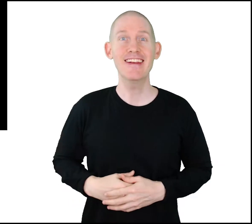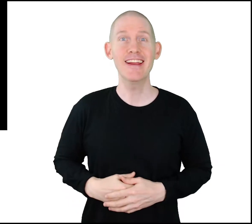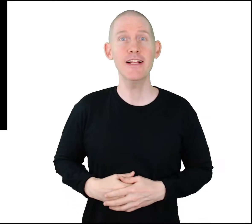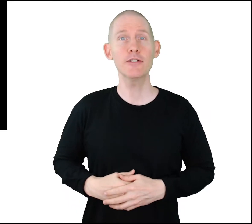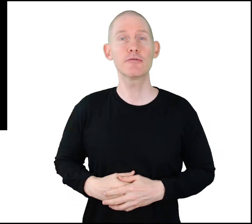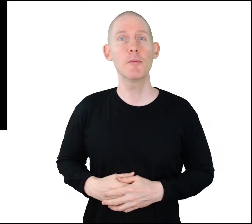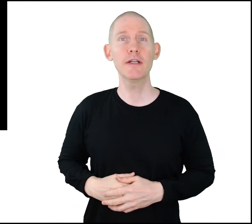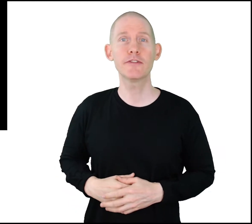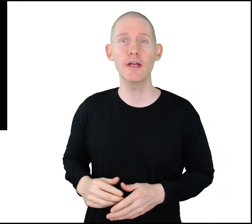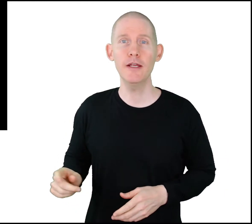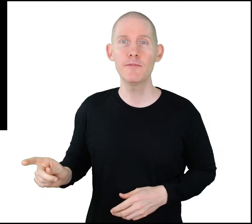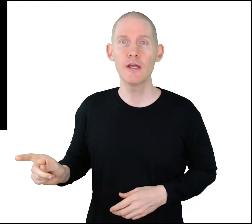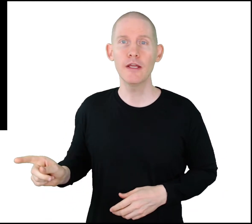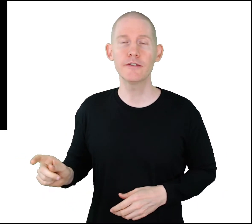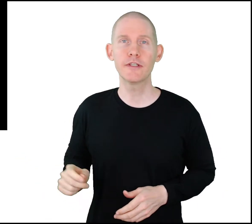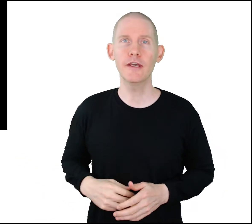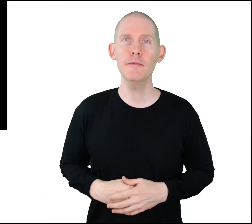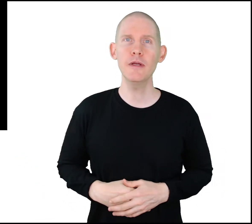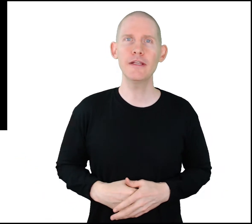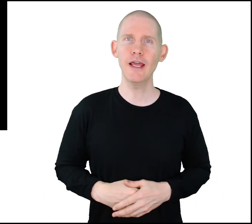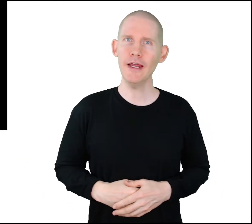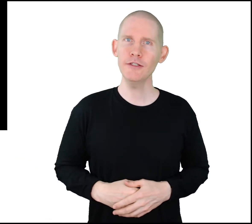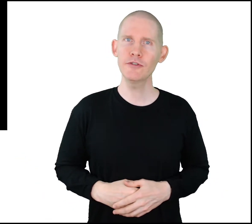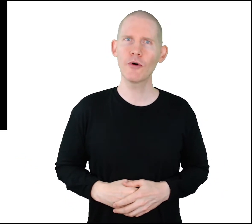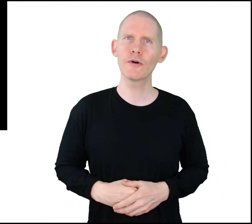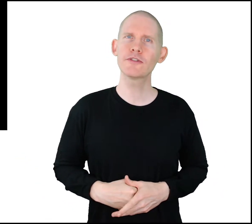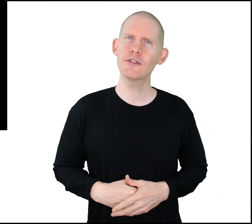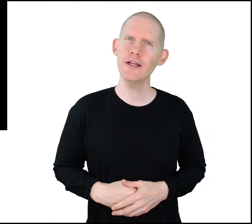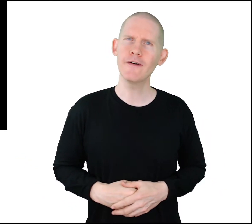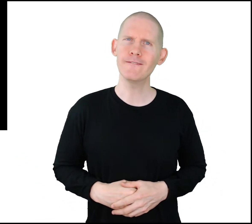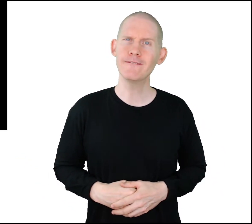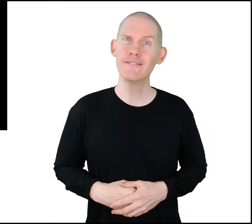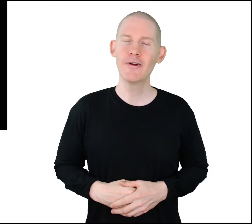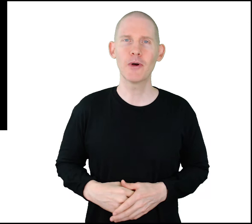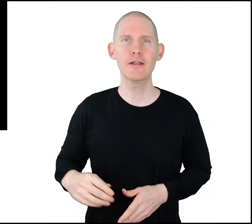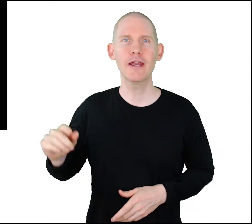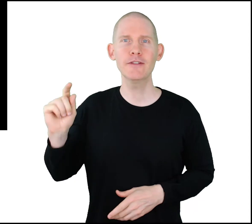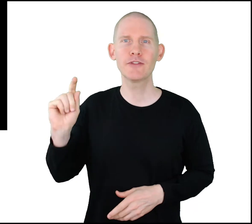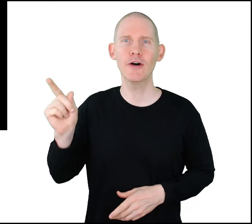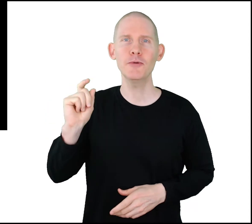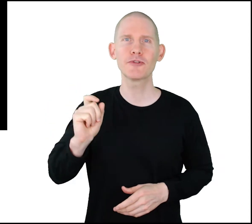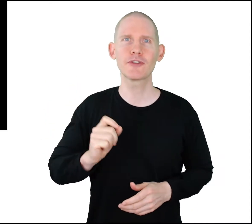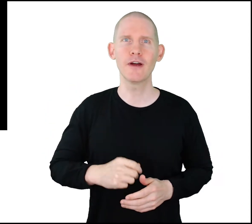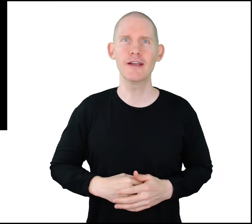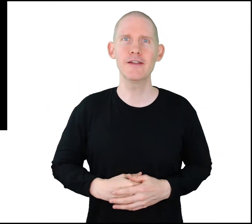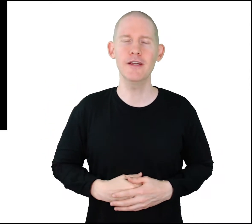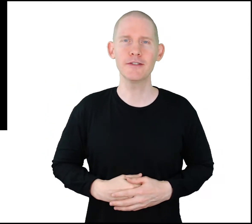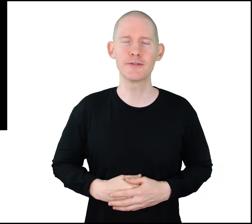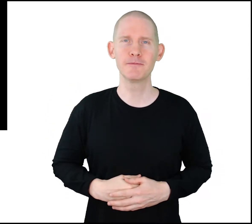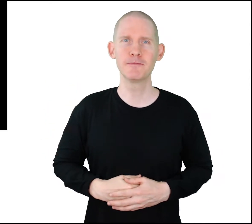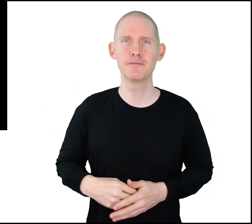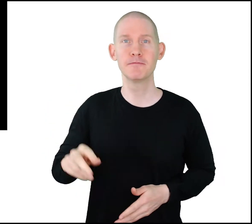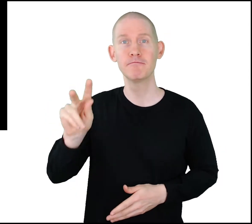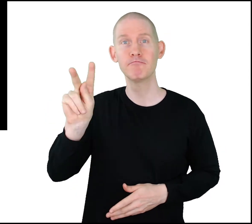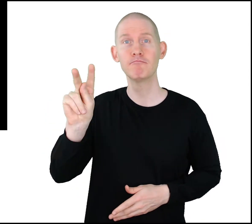In English, we might say, is Kim engaged or single? Well, in ASL, we'll sign this.